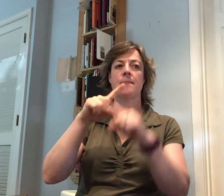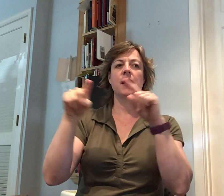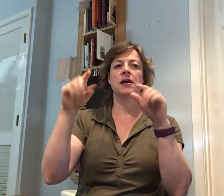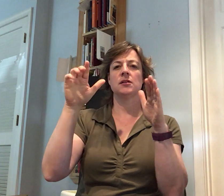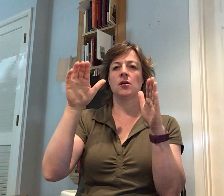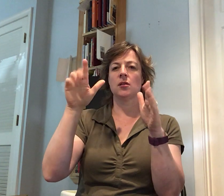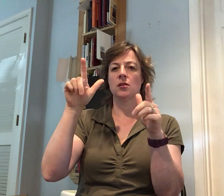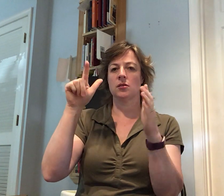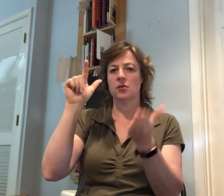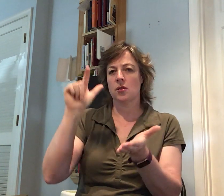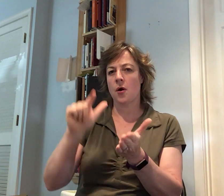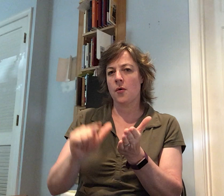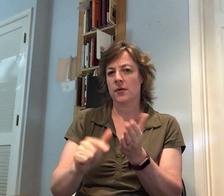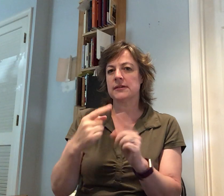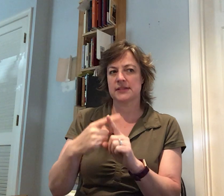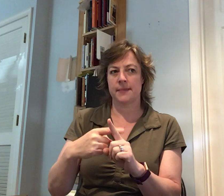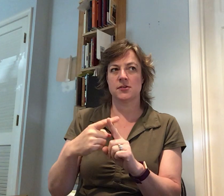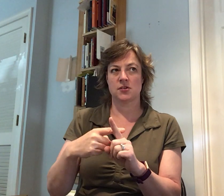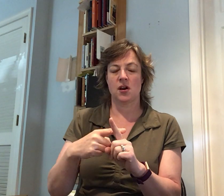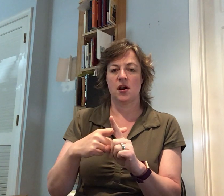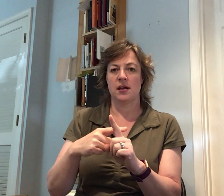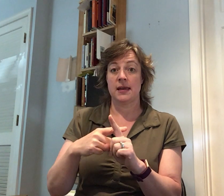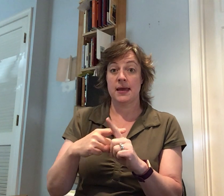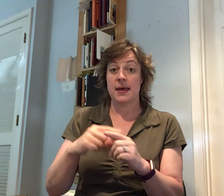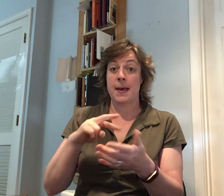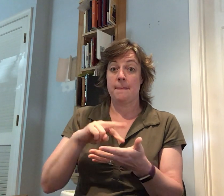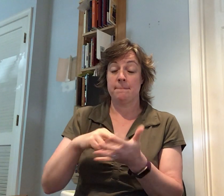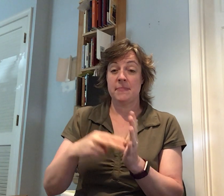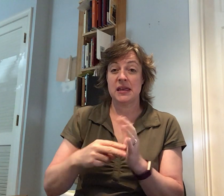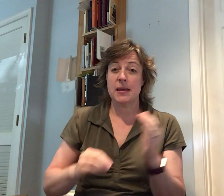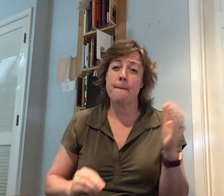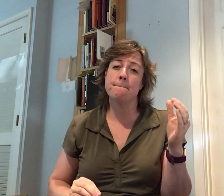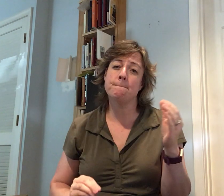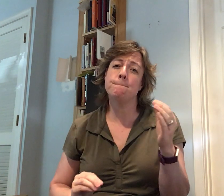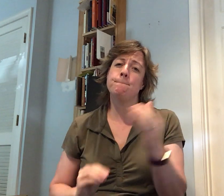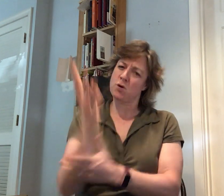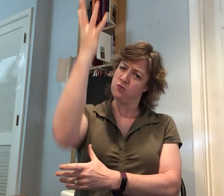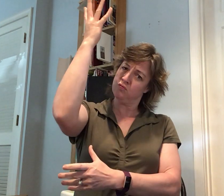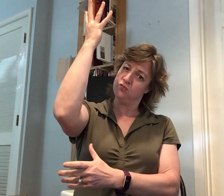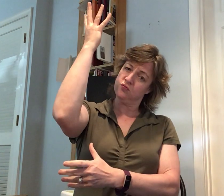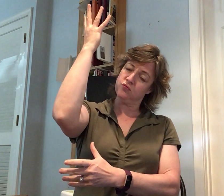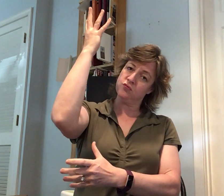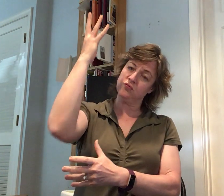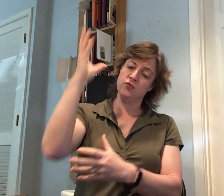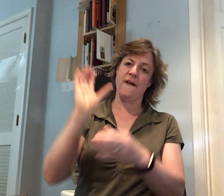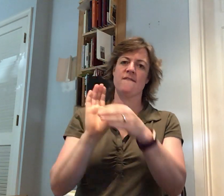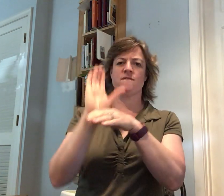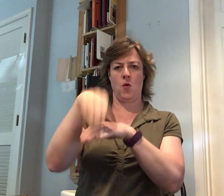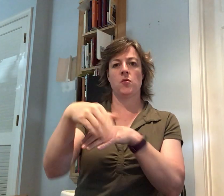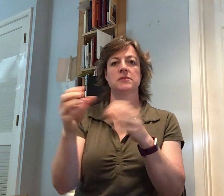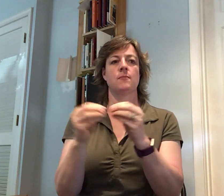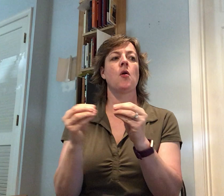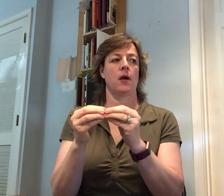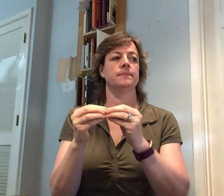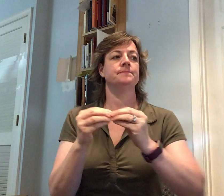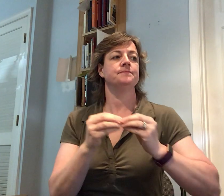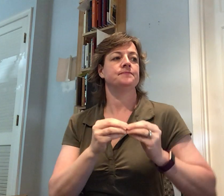it erupts with much more force than basaltic lava. Rhyolitic lava has a silicon